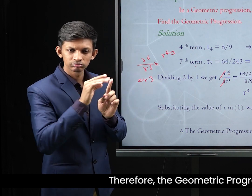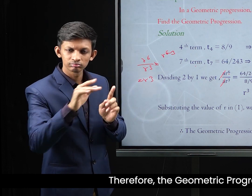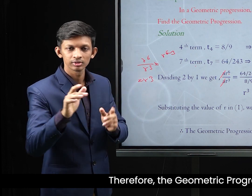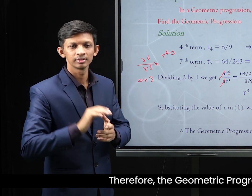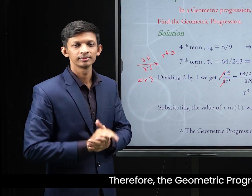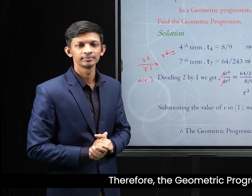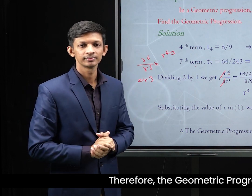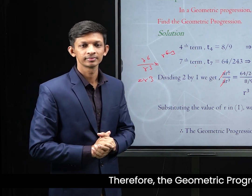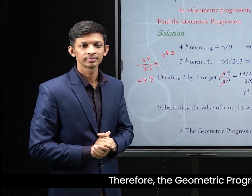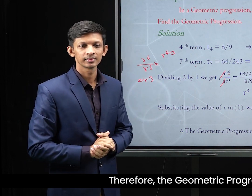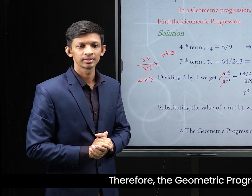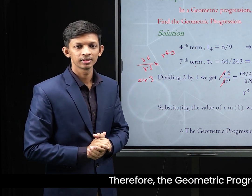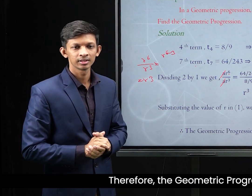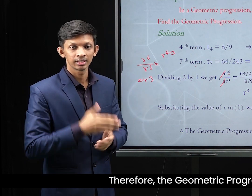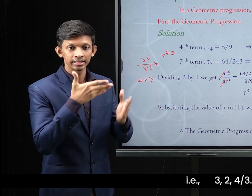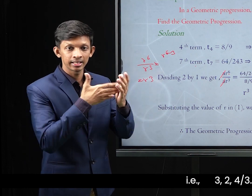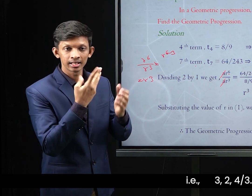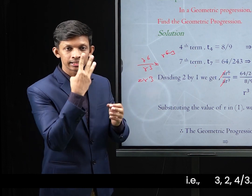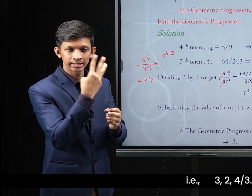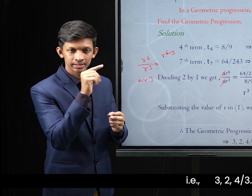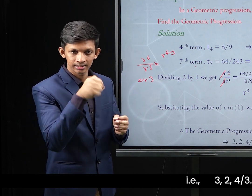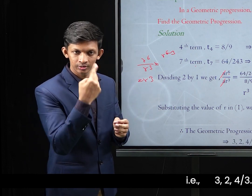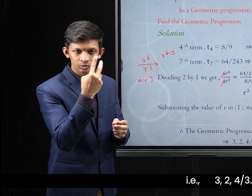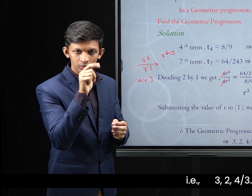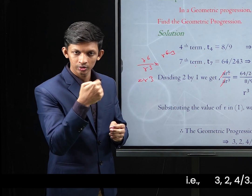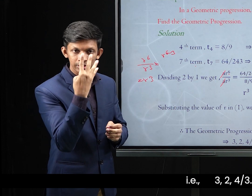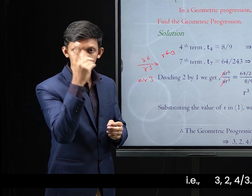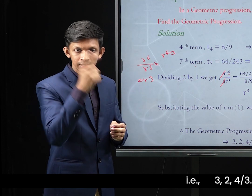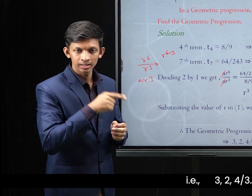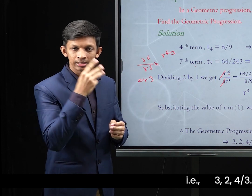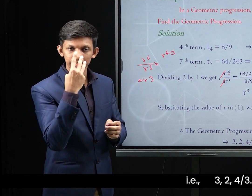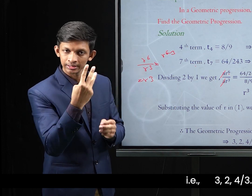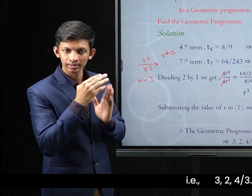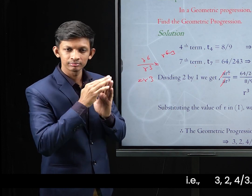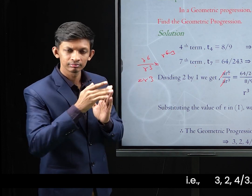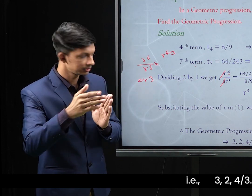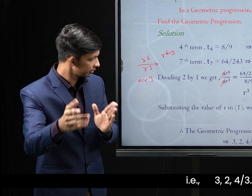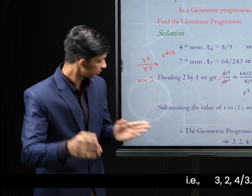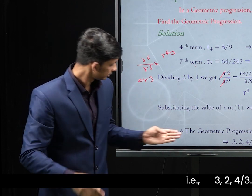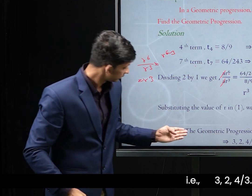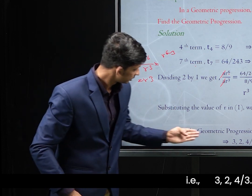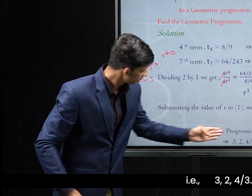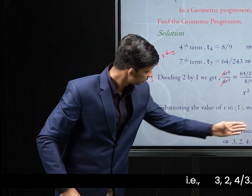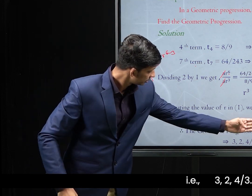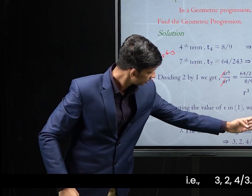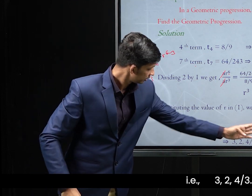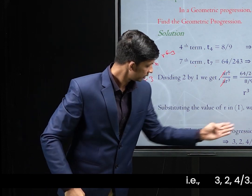square and so on. That is 3, 2, 4 by 3 and so on.